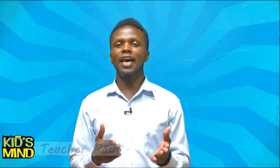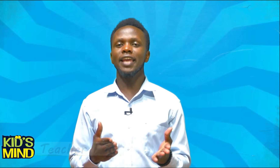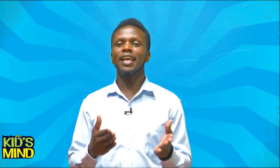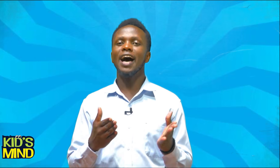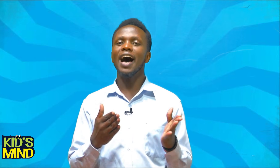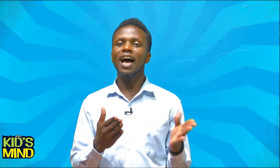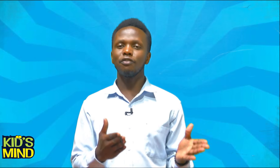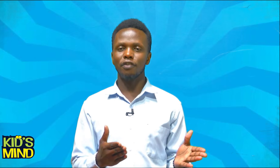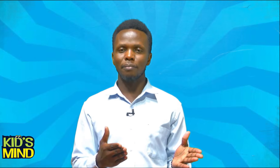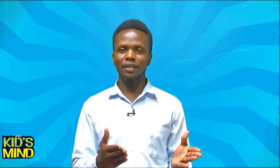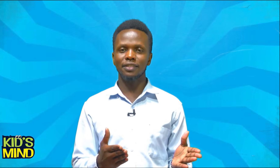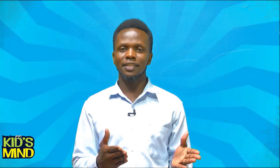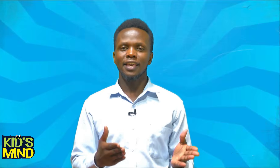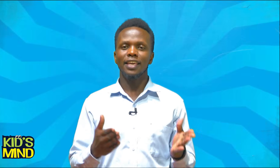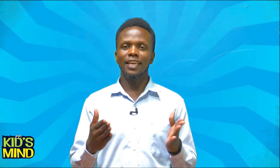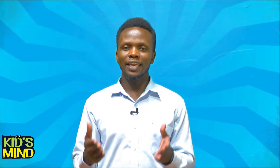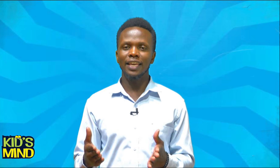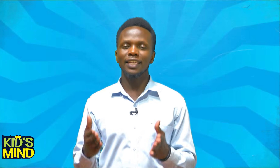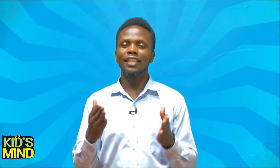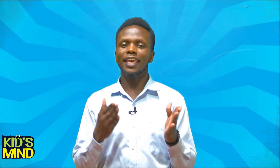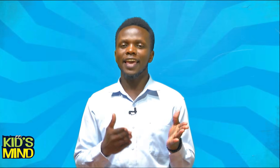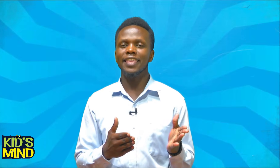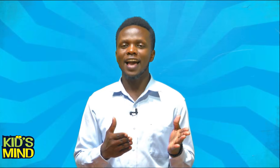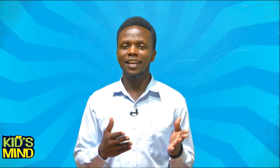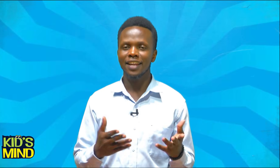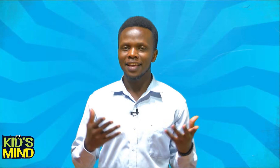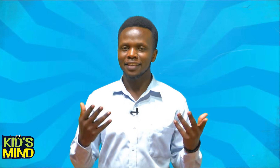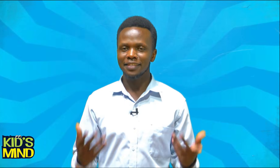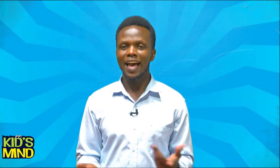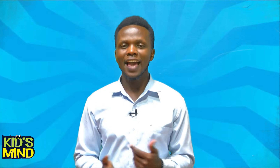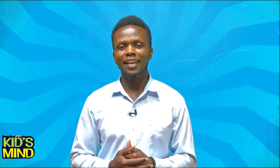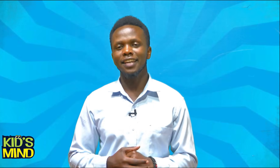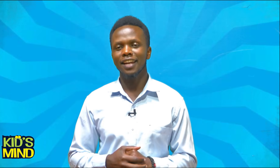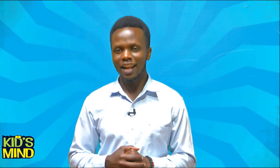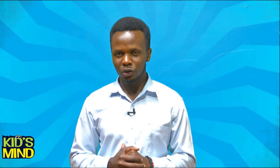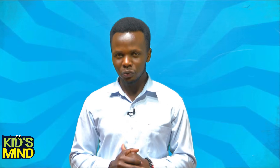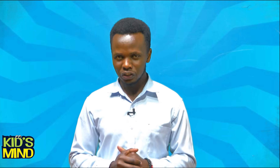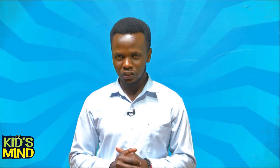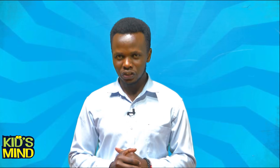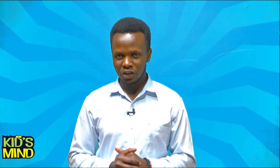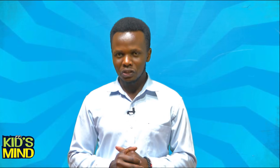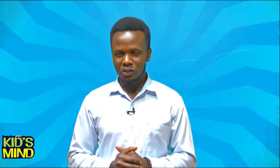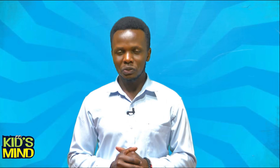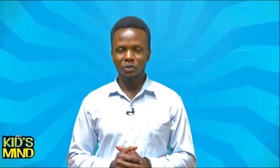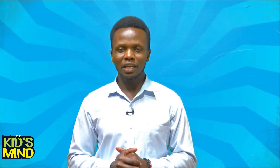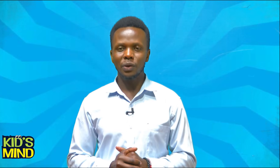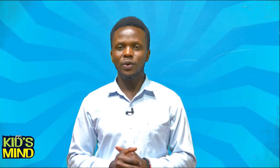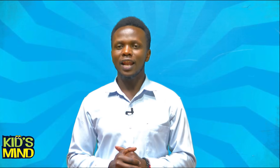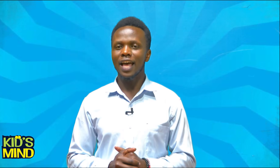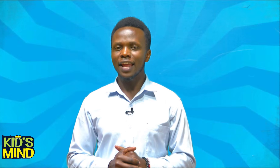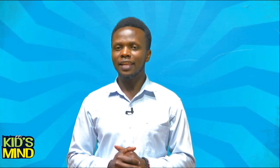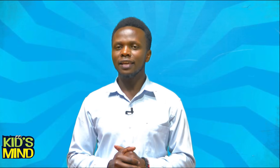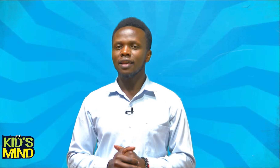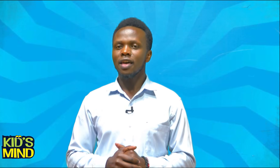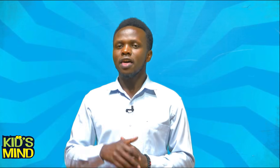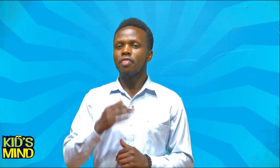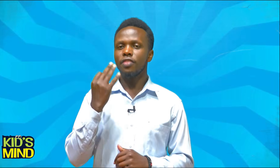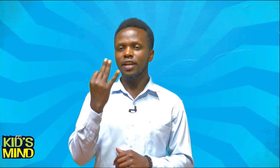sign alphabets in Kenyan Sign Language. So today we are learning